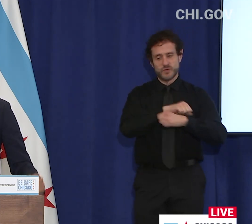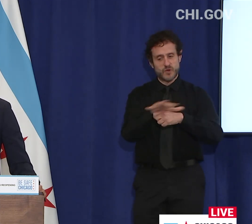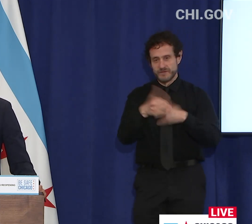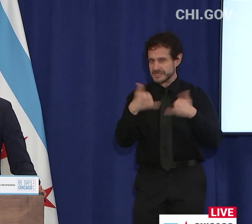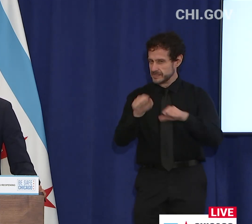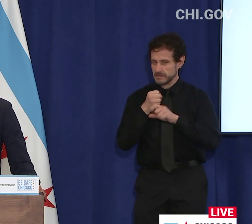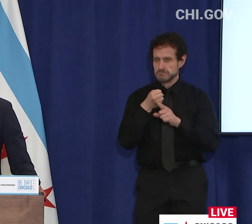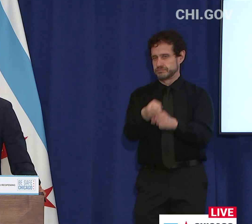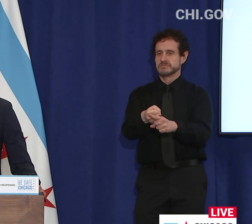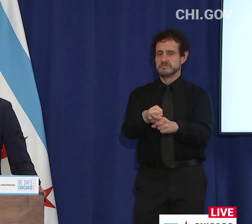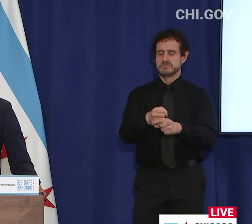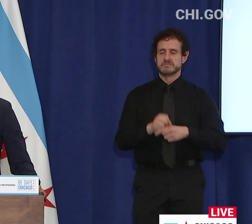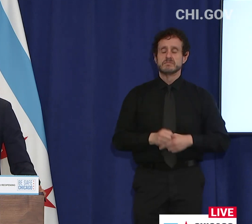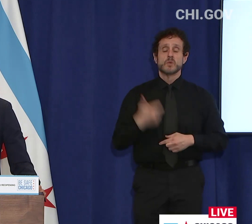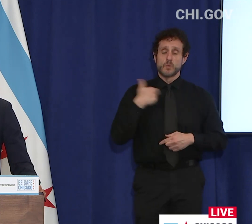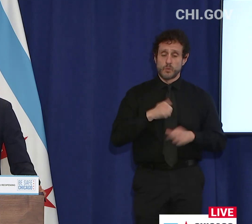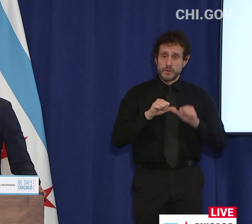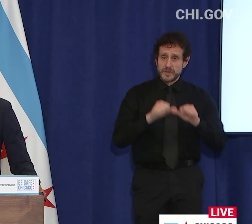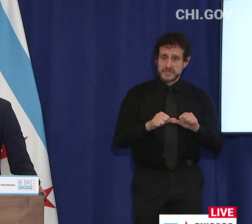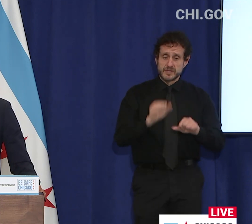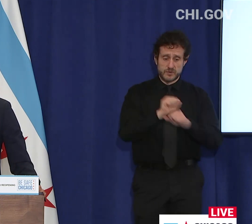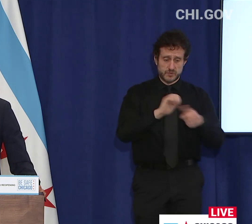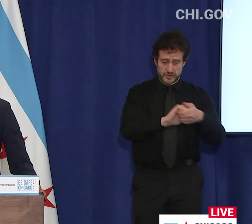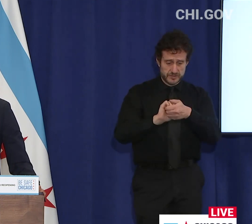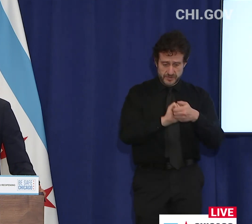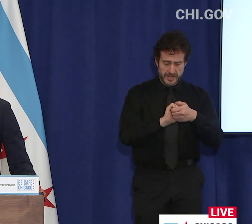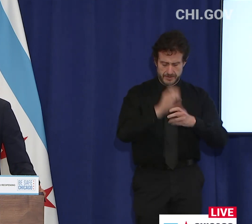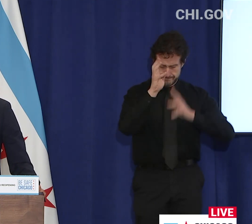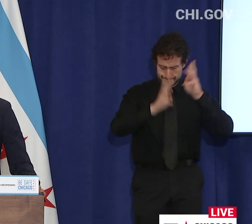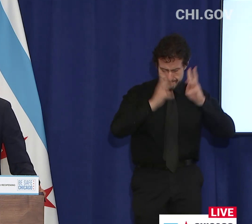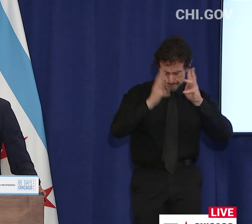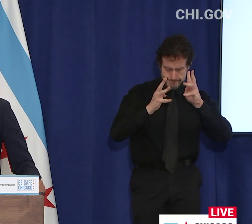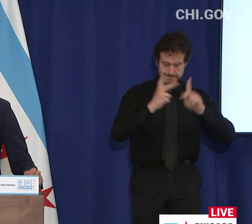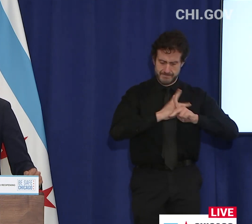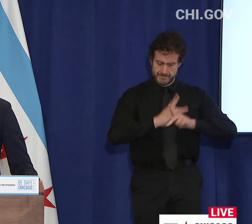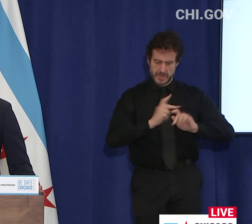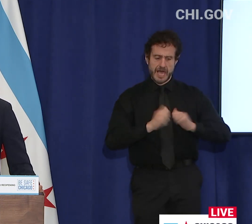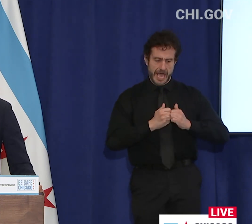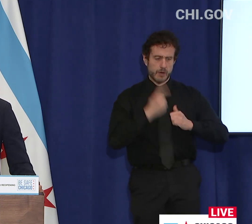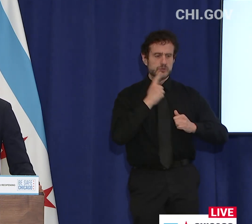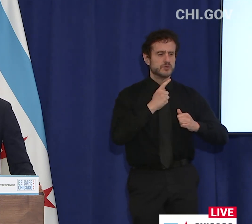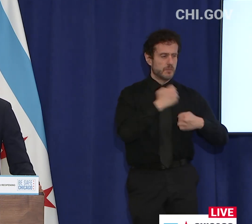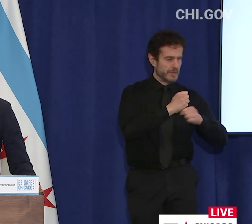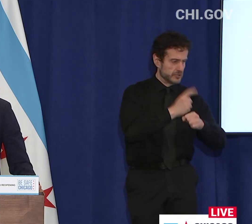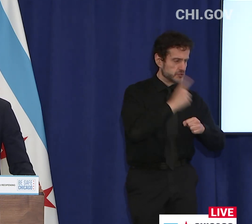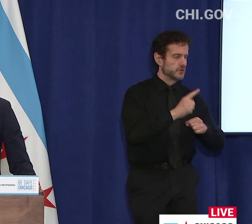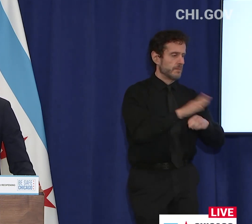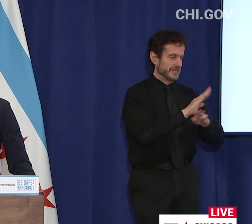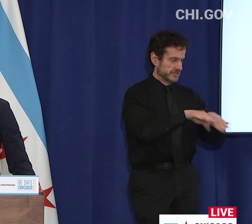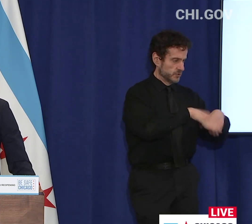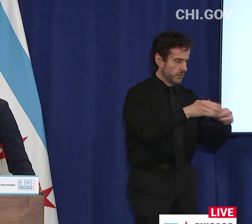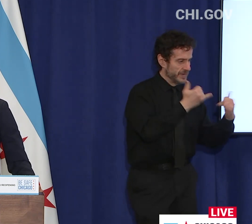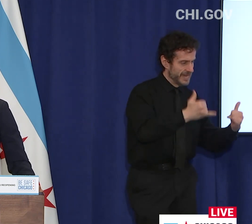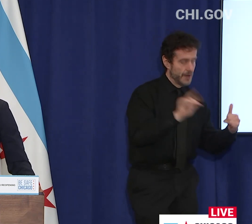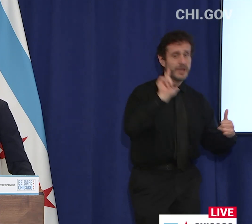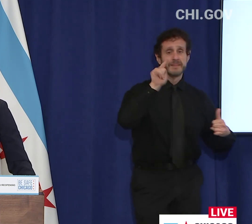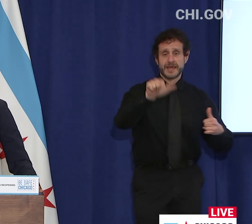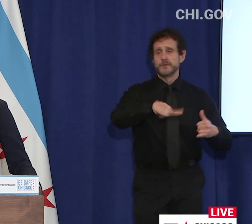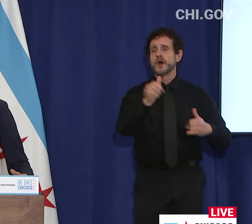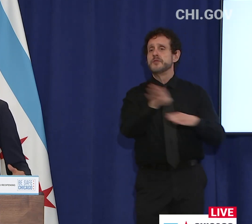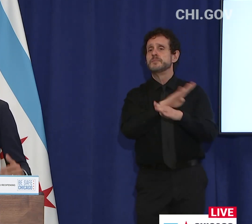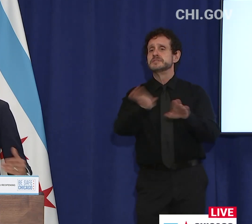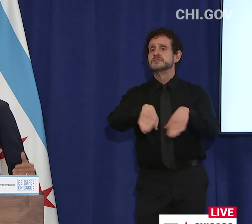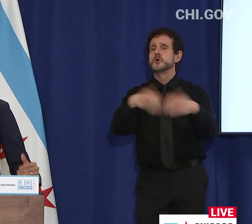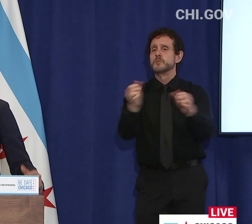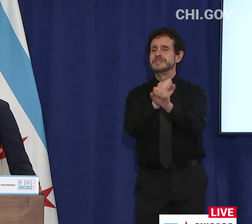working together and to be creative where needed to get the rest of Chicago's businesses safely online. We want our dialogue to be